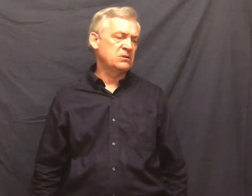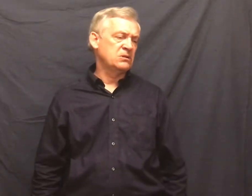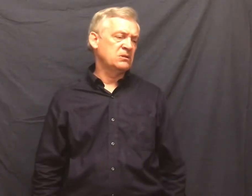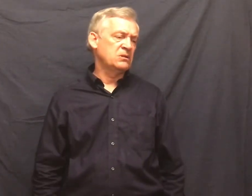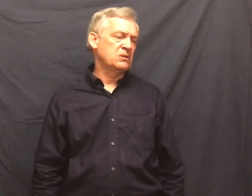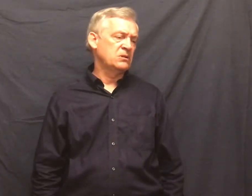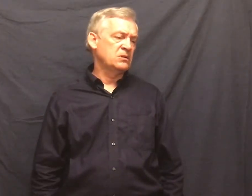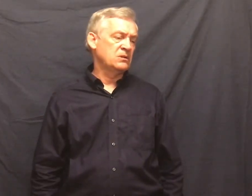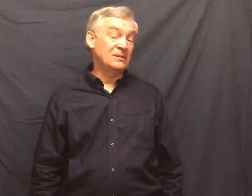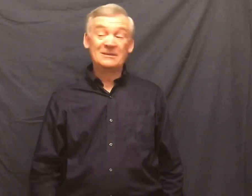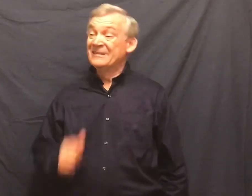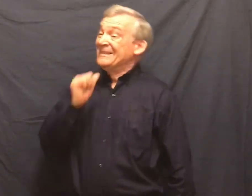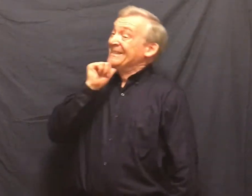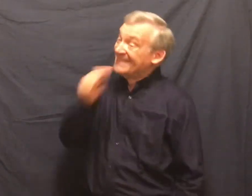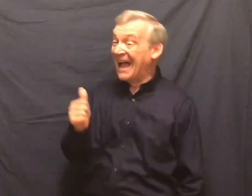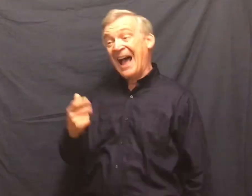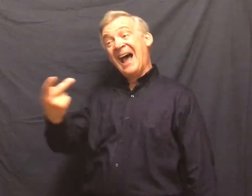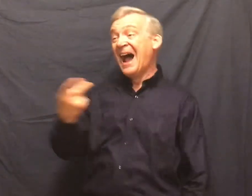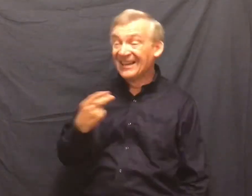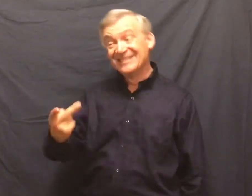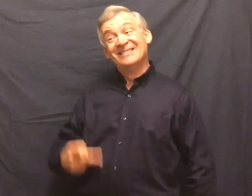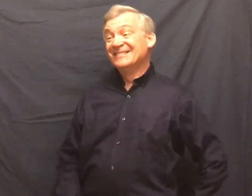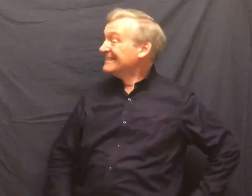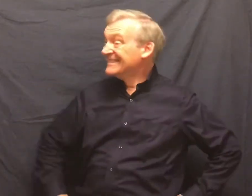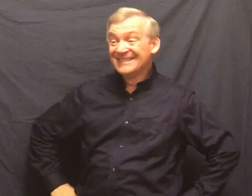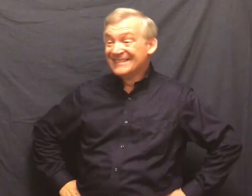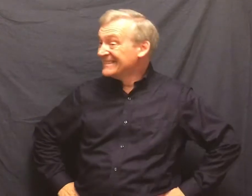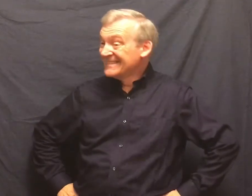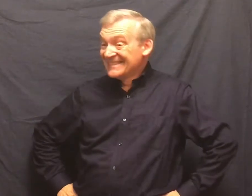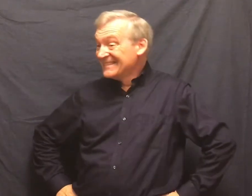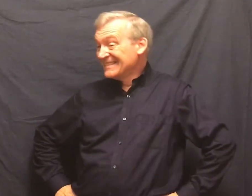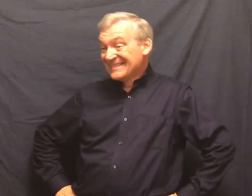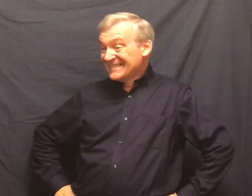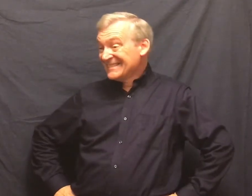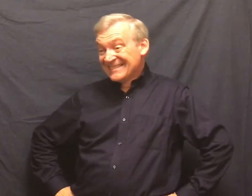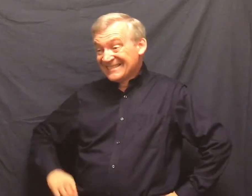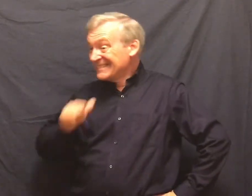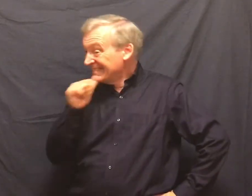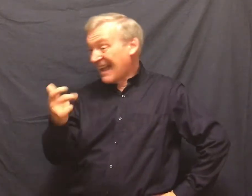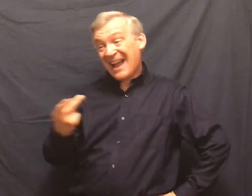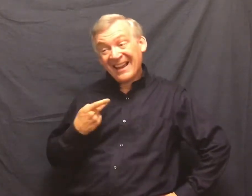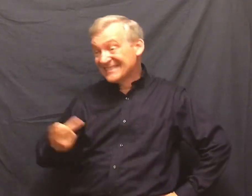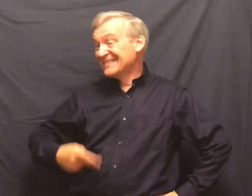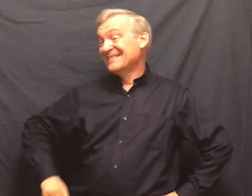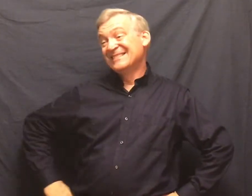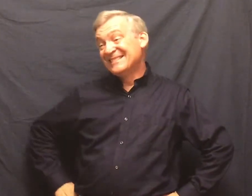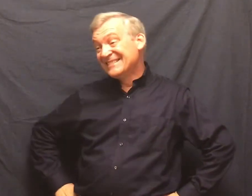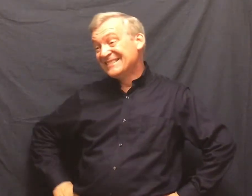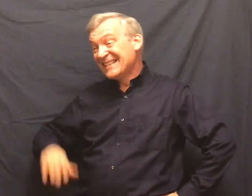But not us, Lenny cried happily. Tell about us now.